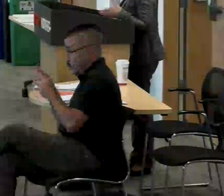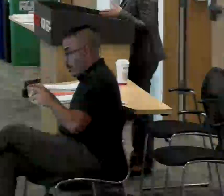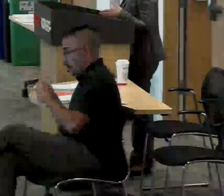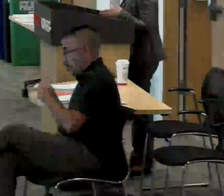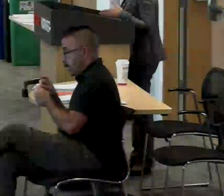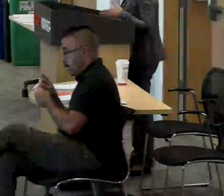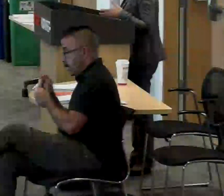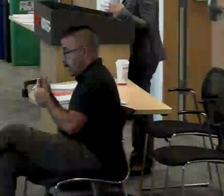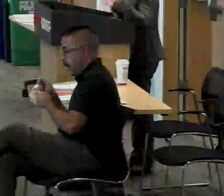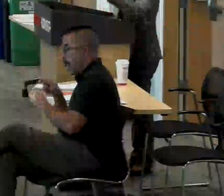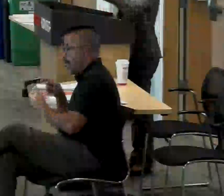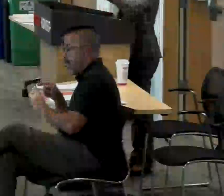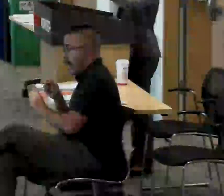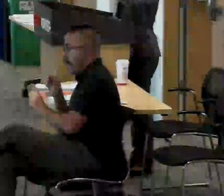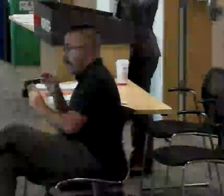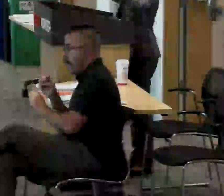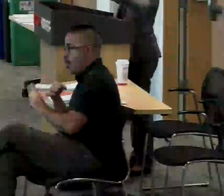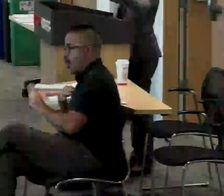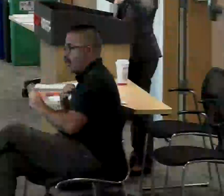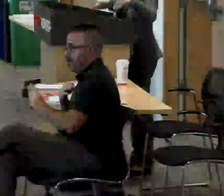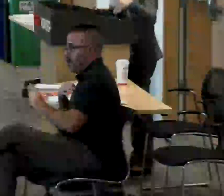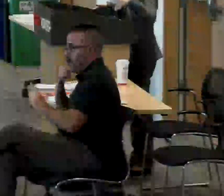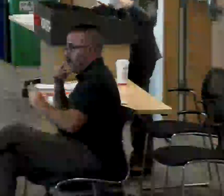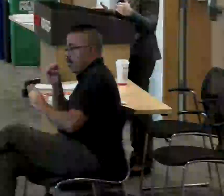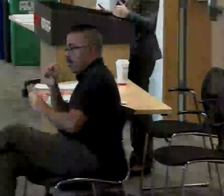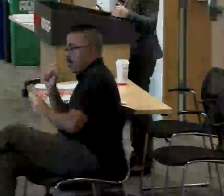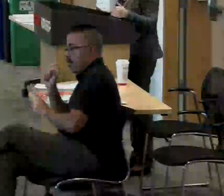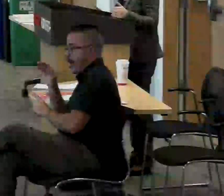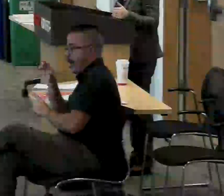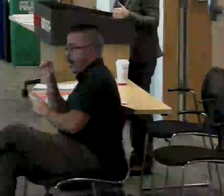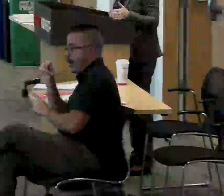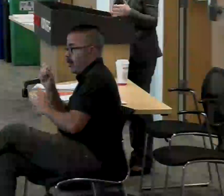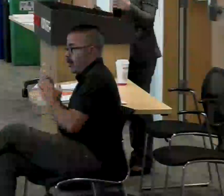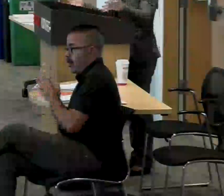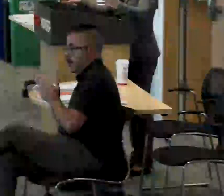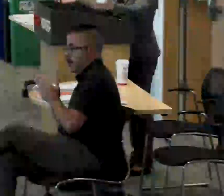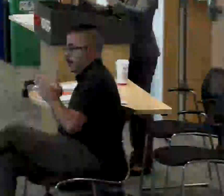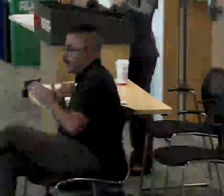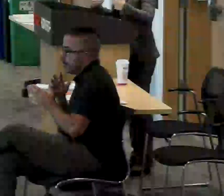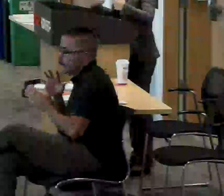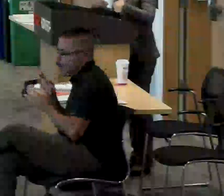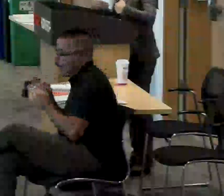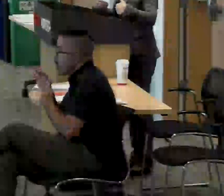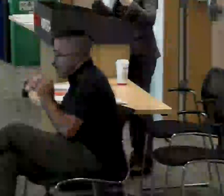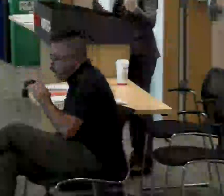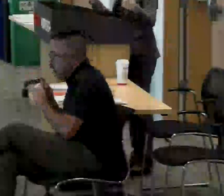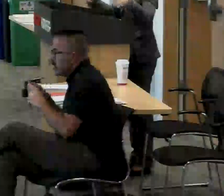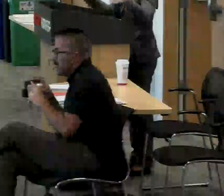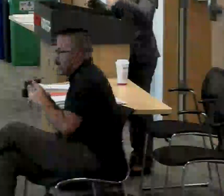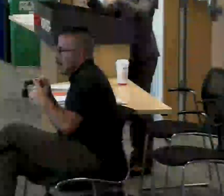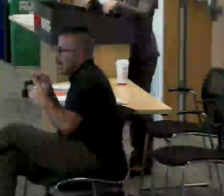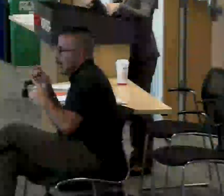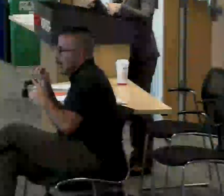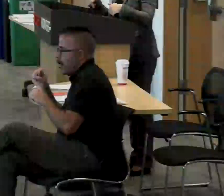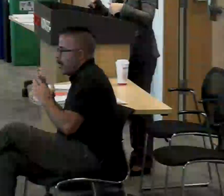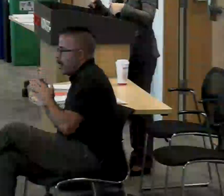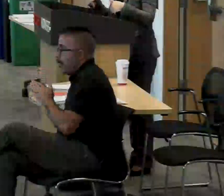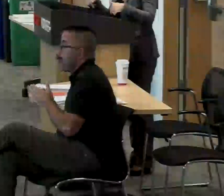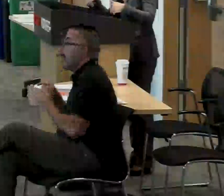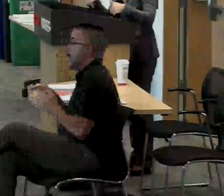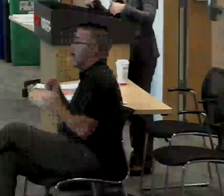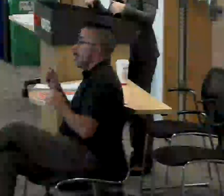the ABLE account, and I'm speaking for all ABLE accounts right now, they can only receive or put into their